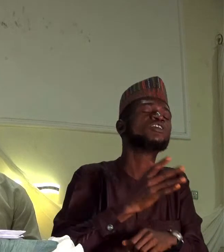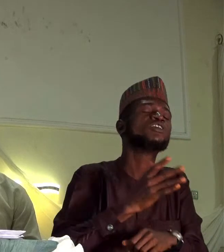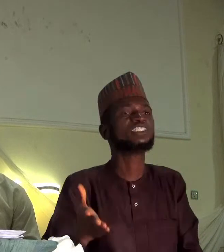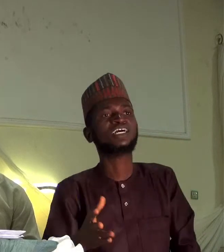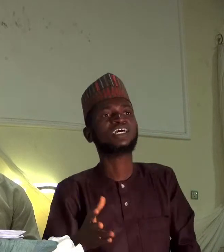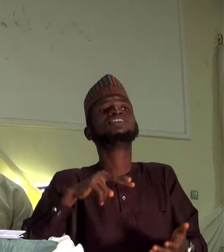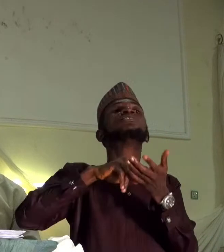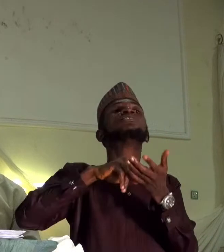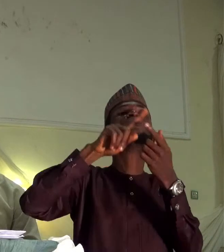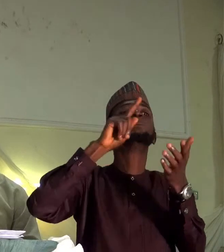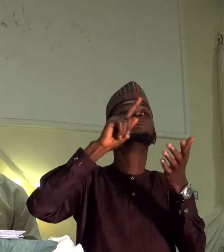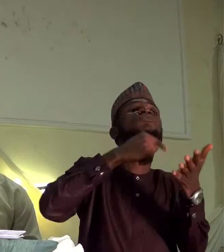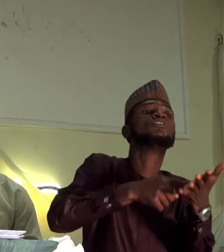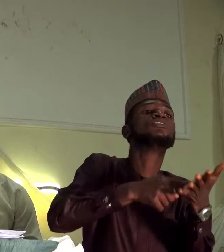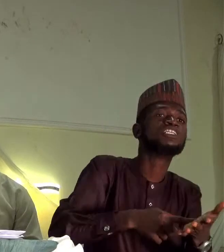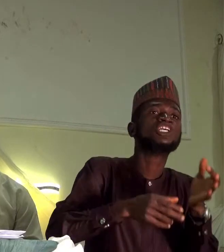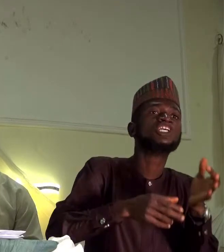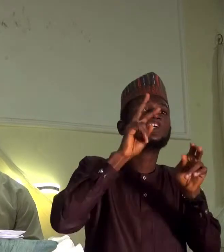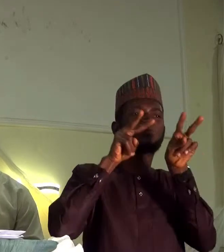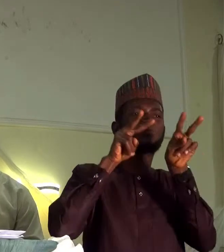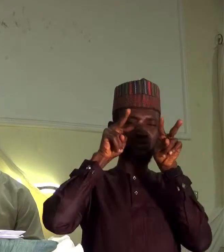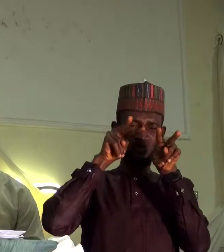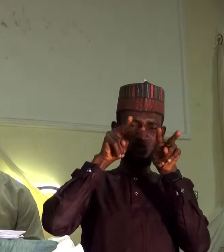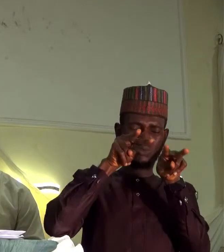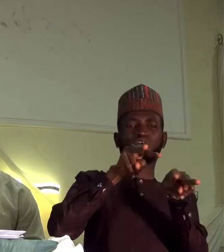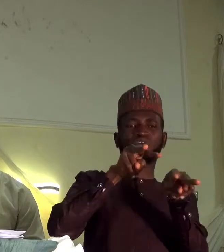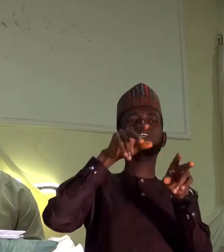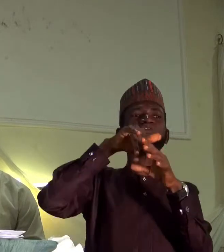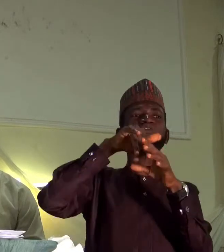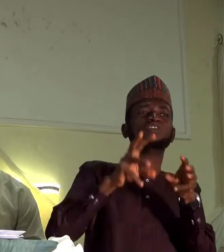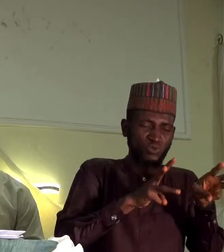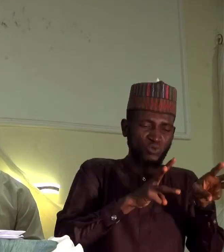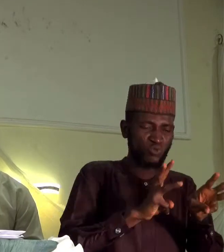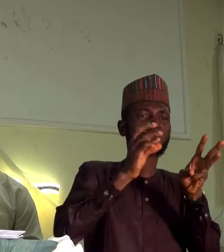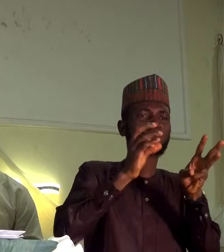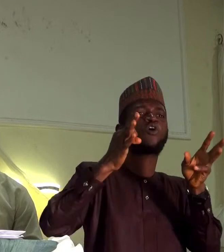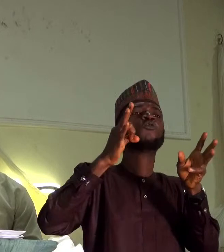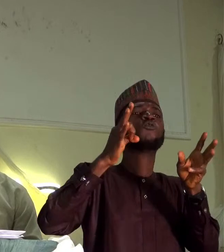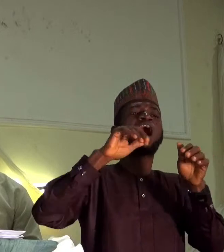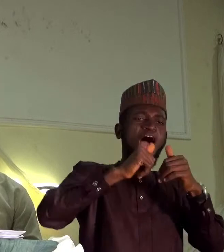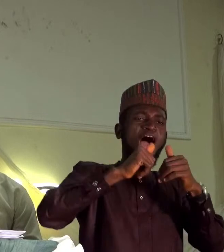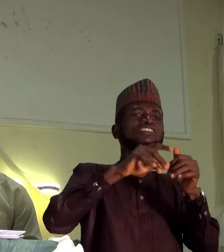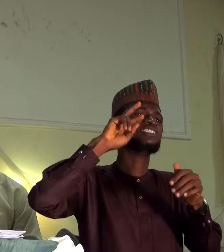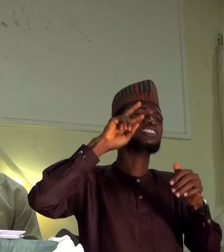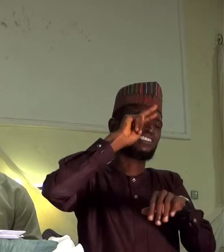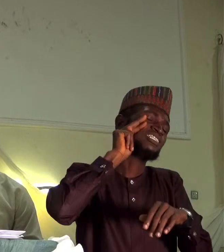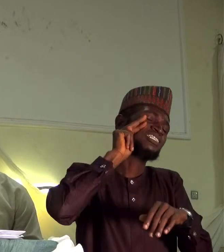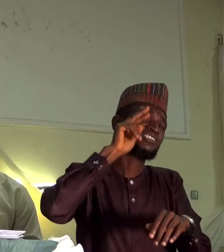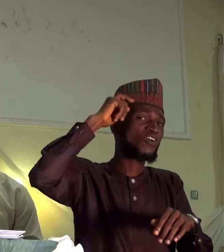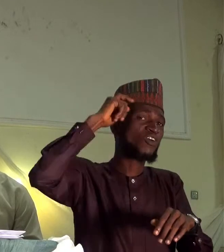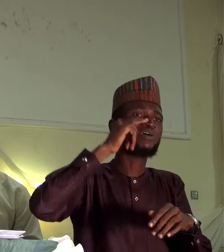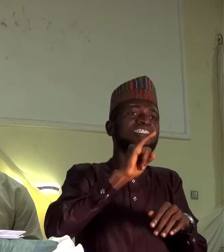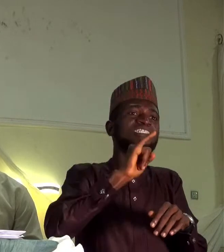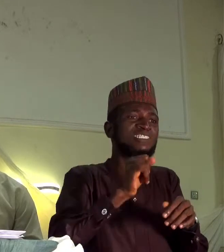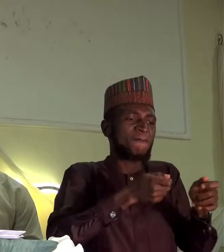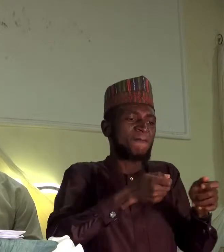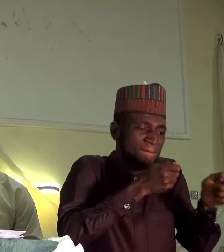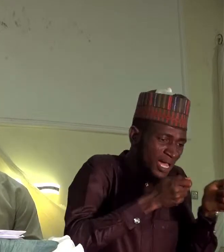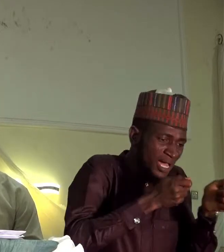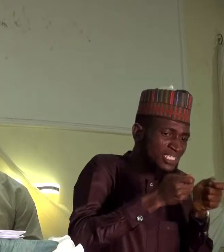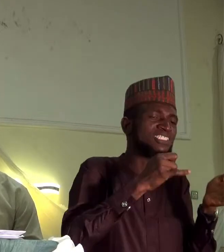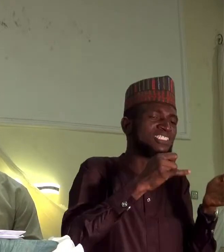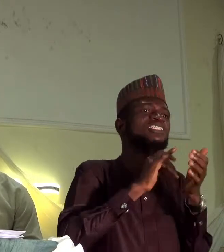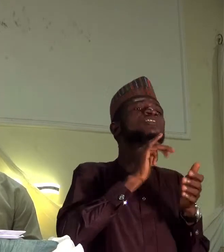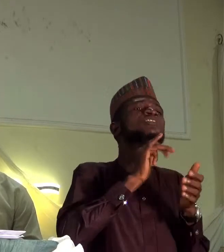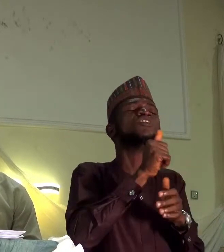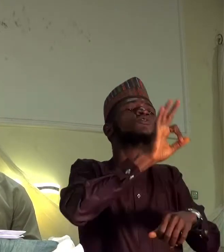corrected. If you look critically at the way some governments are being run, whether at national level, state level, or even local government level, today you